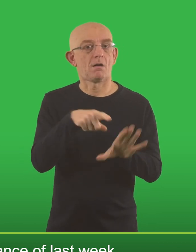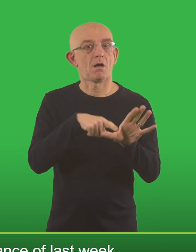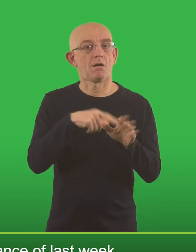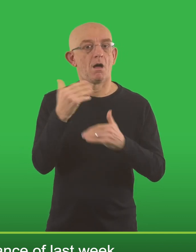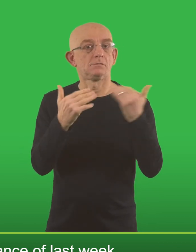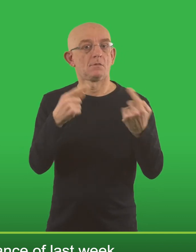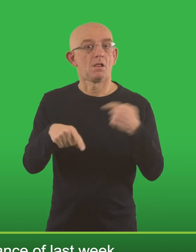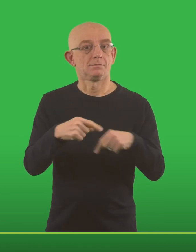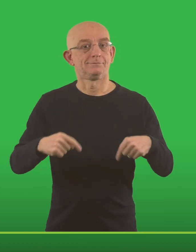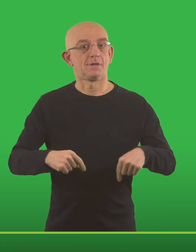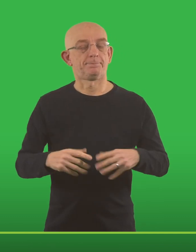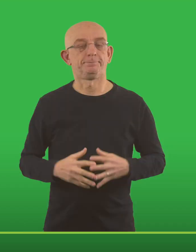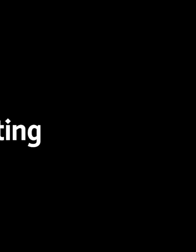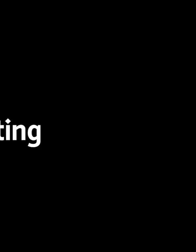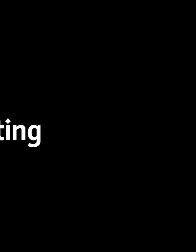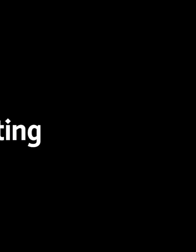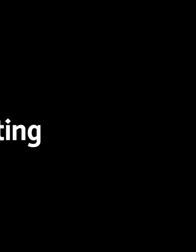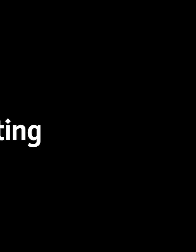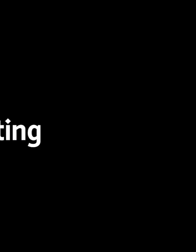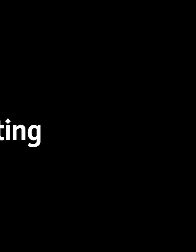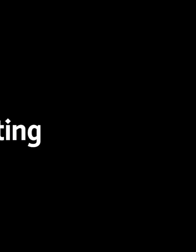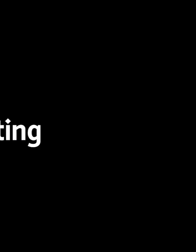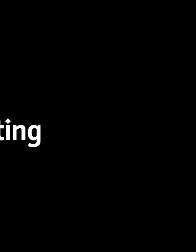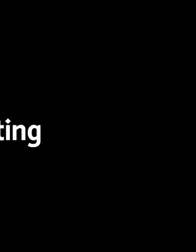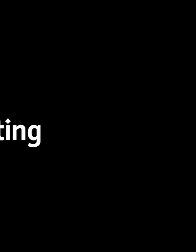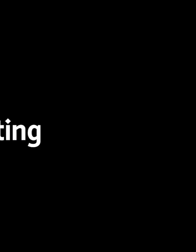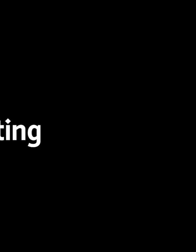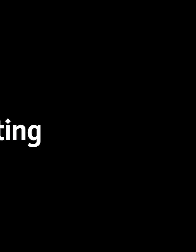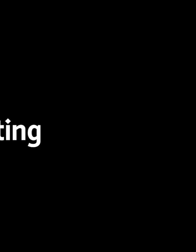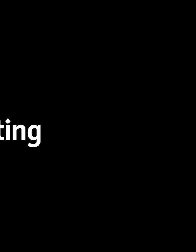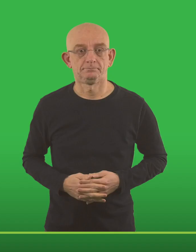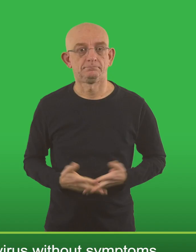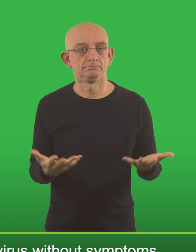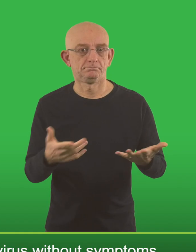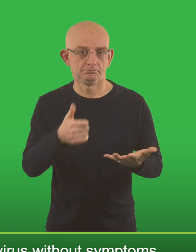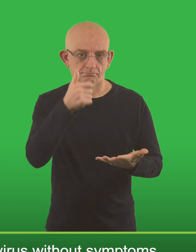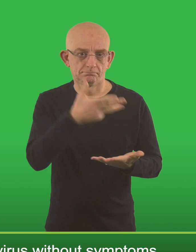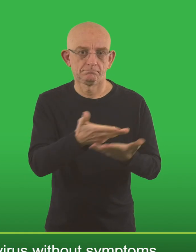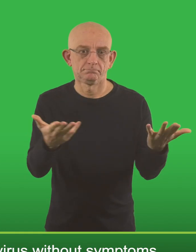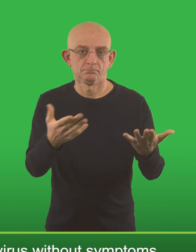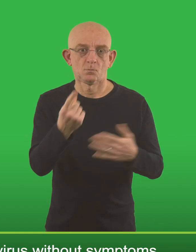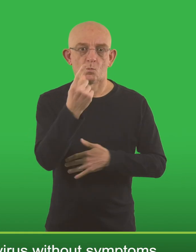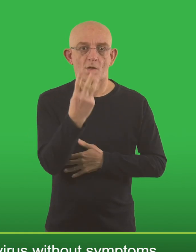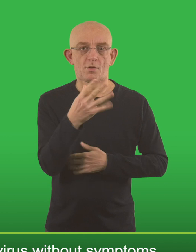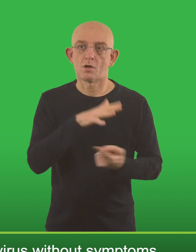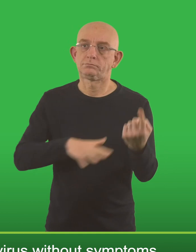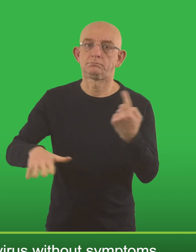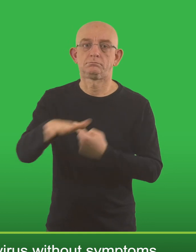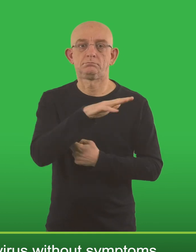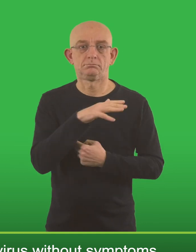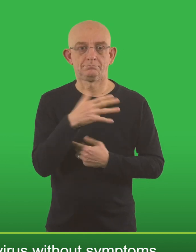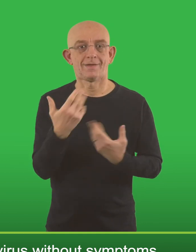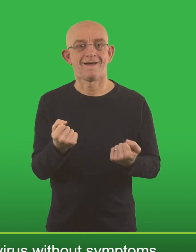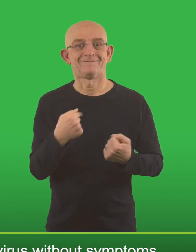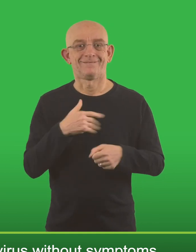recommending to younger adults have. So, as you'll know, a third of us